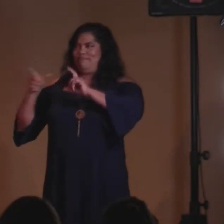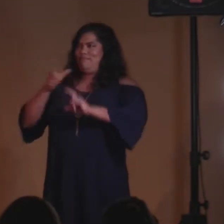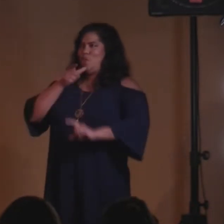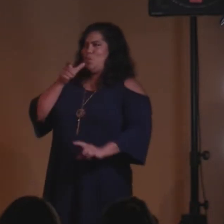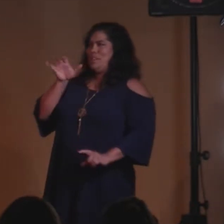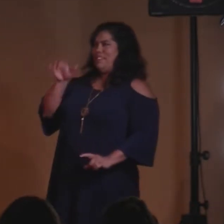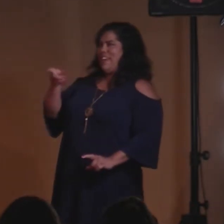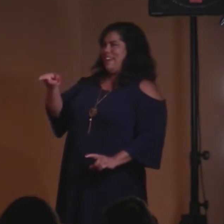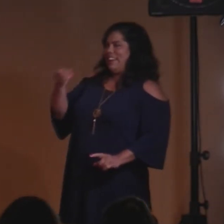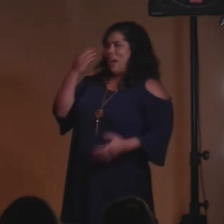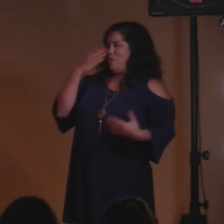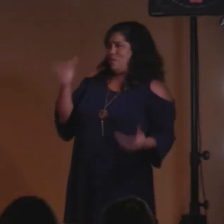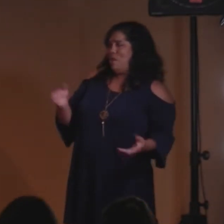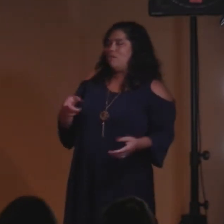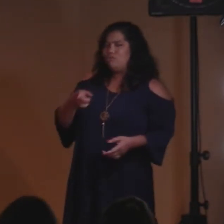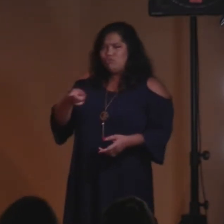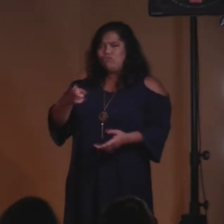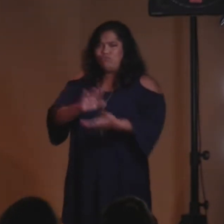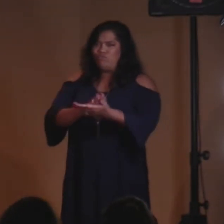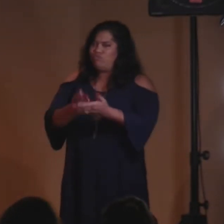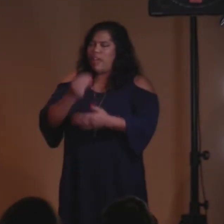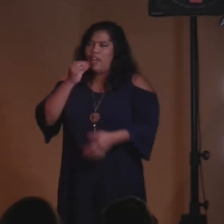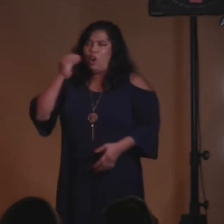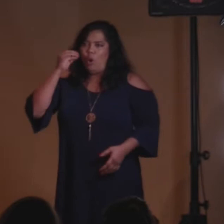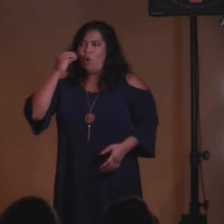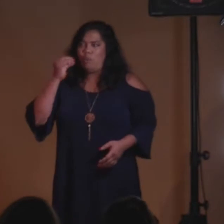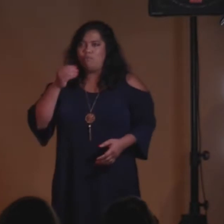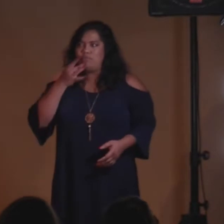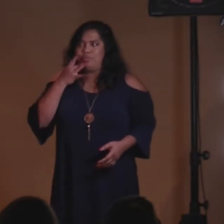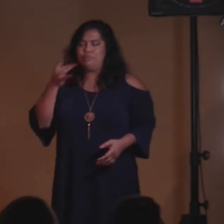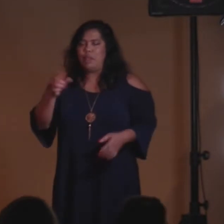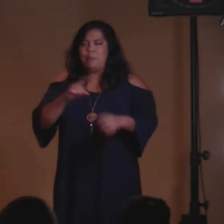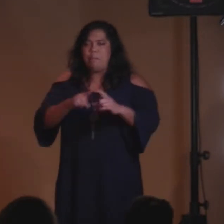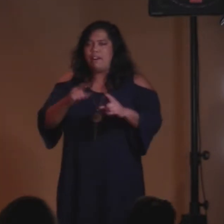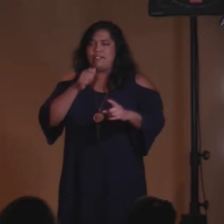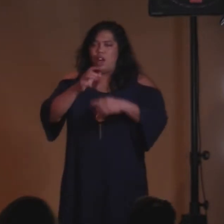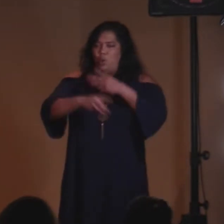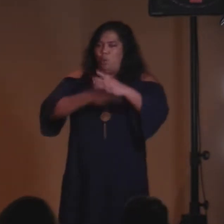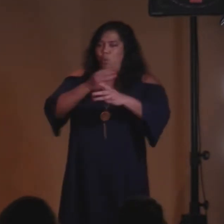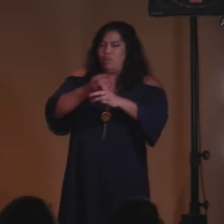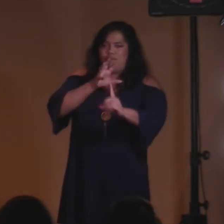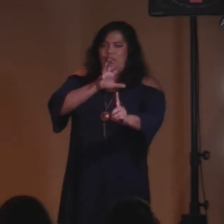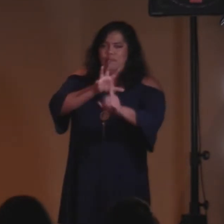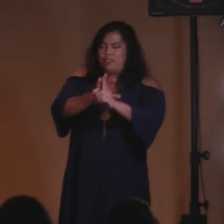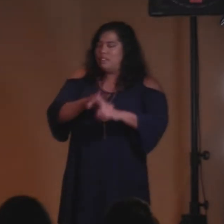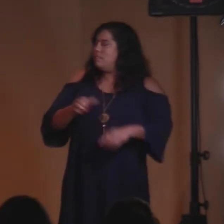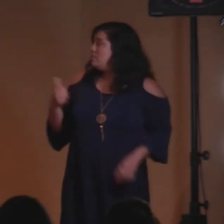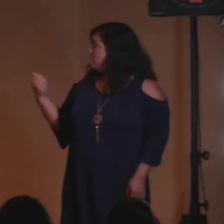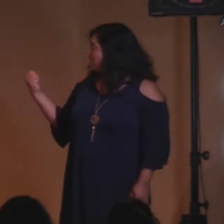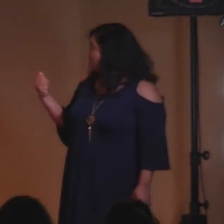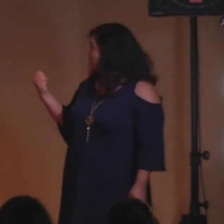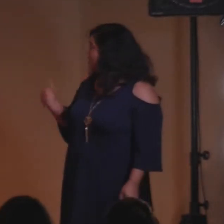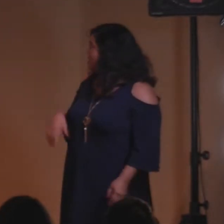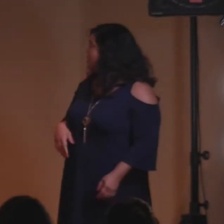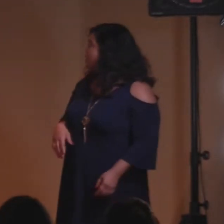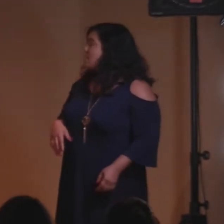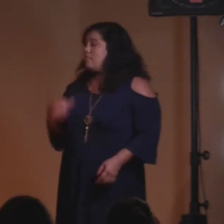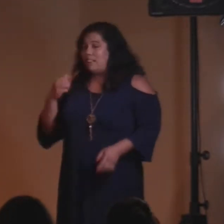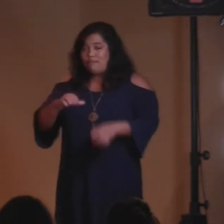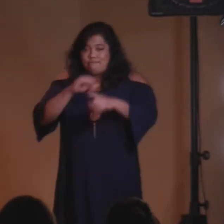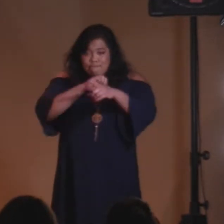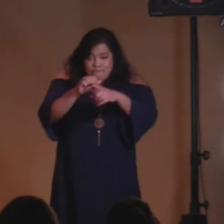She's a home chef, but she's not world famous. So they... Did they train to become